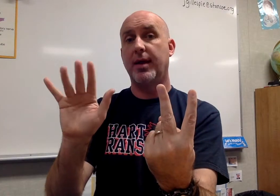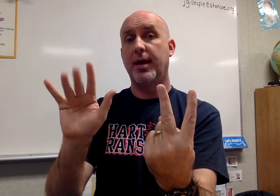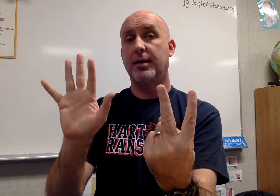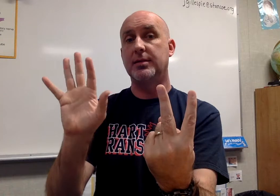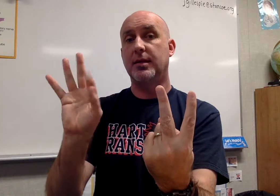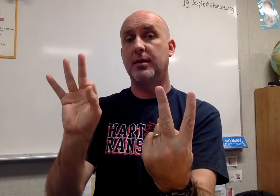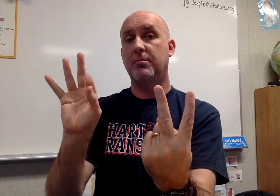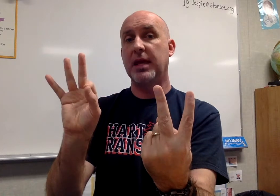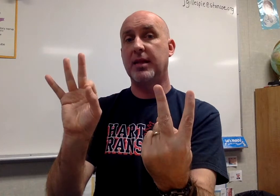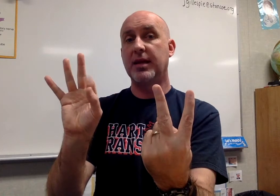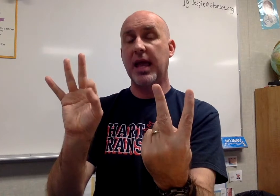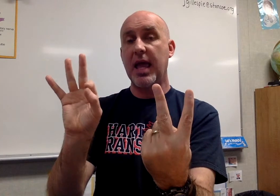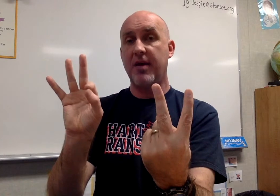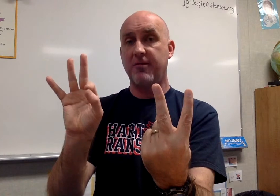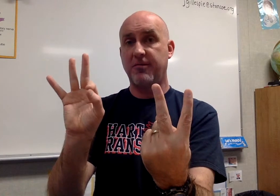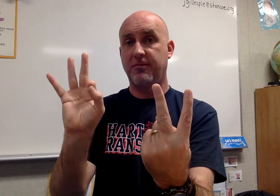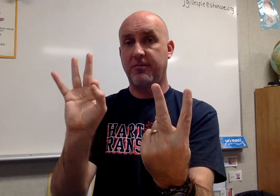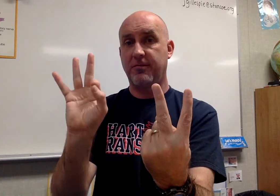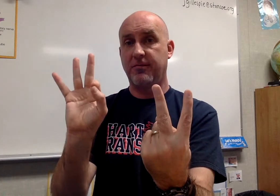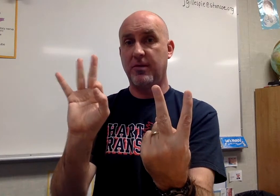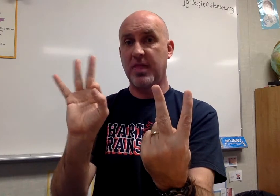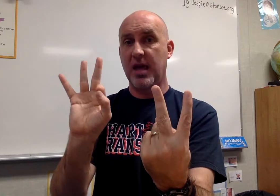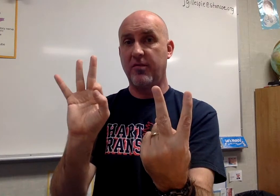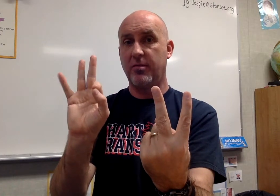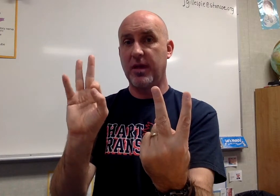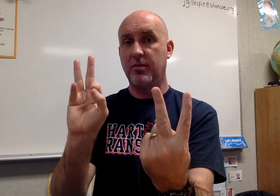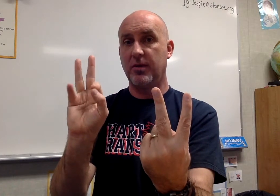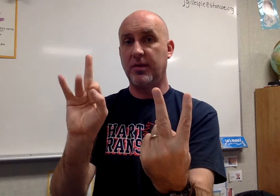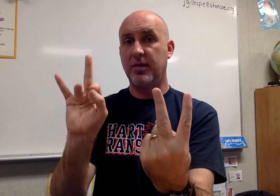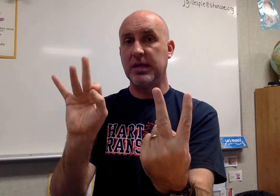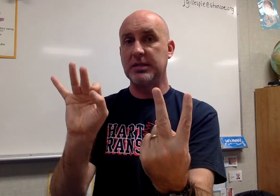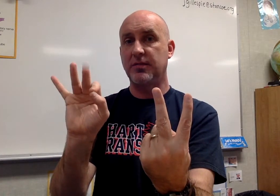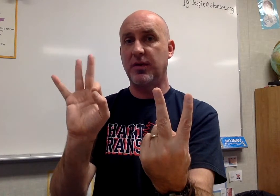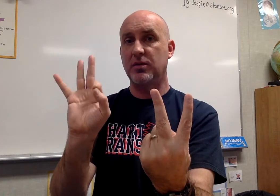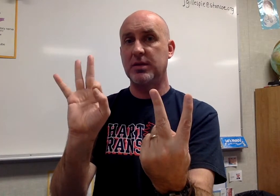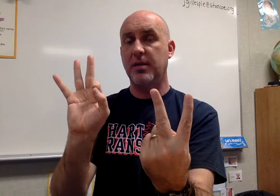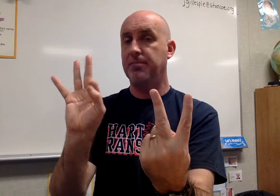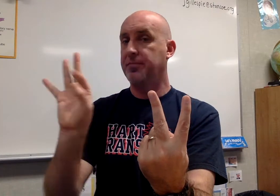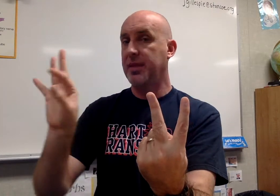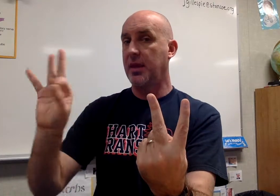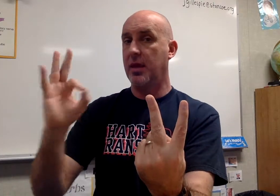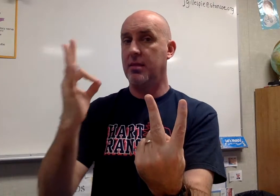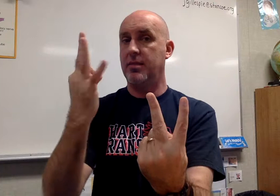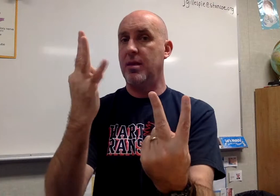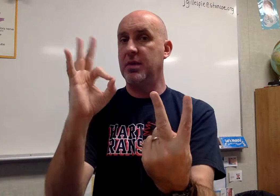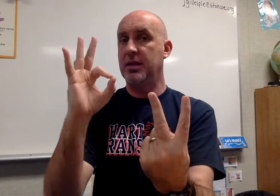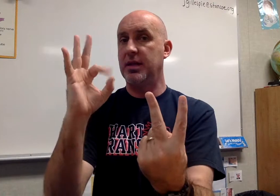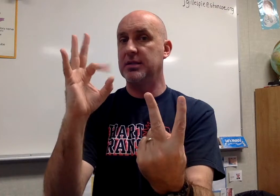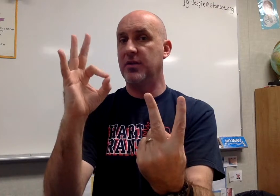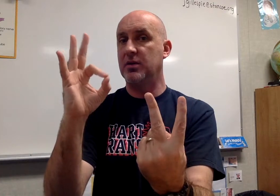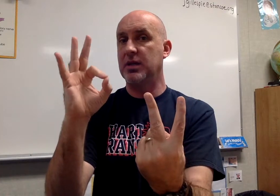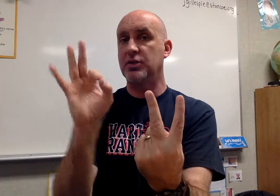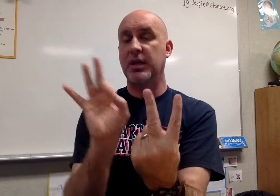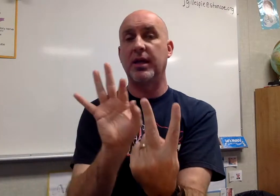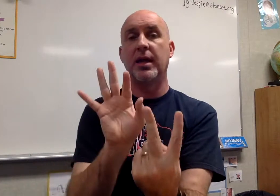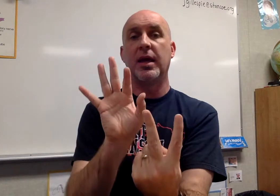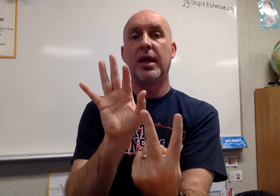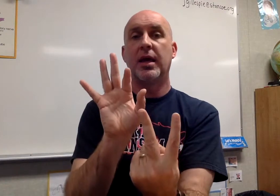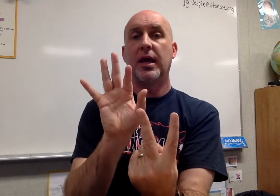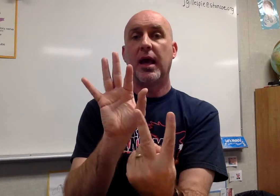hand, is going to make like an F from the alphabet with these fingers up and thumb and index finger touching. And